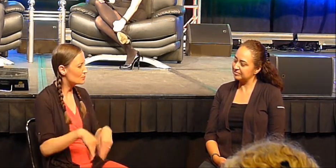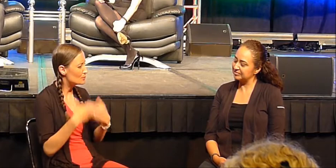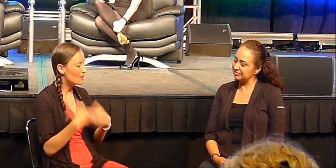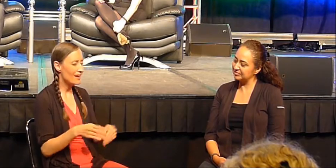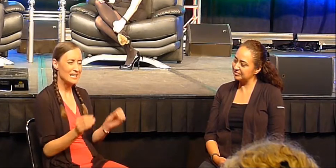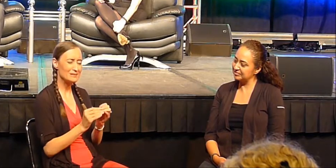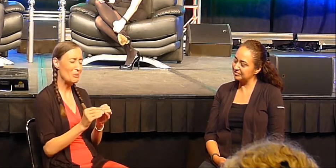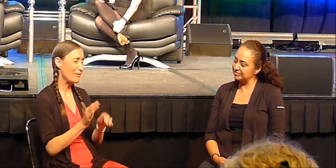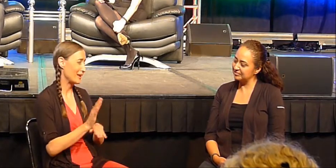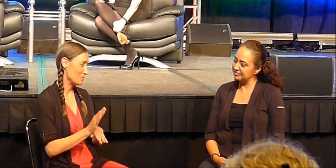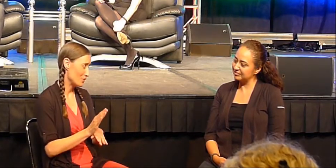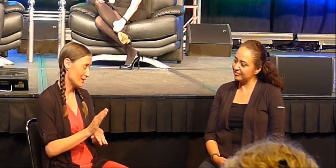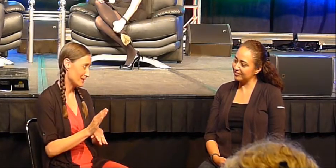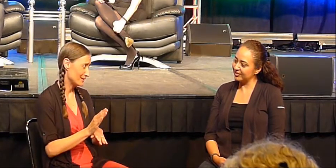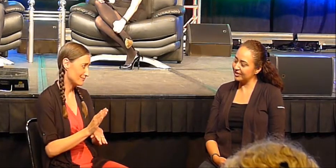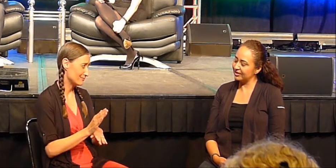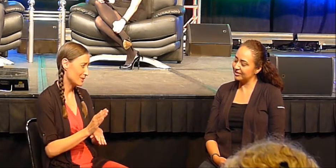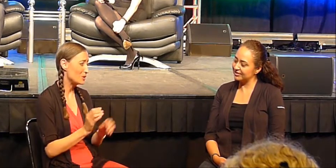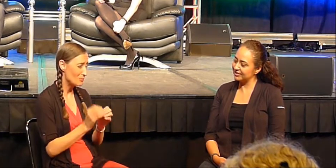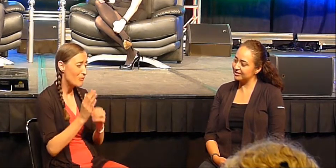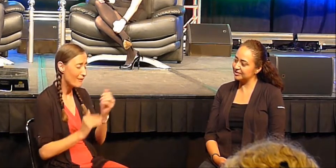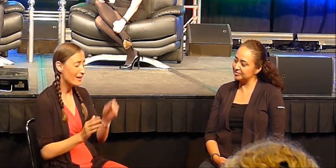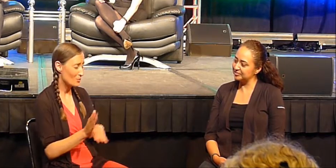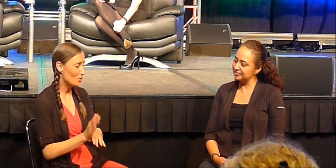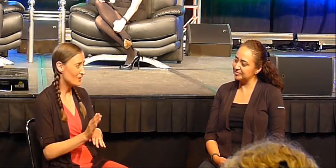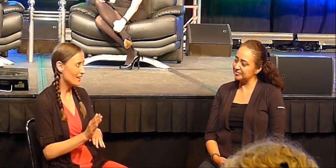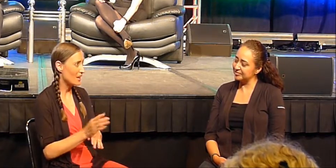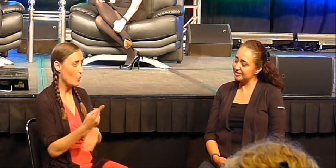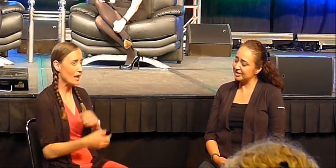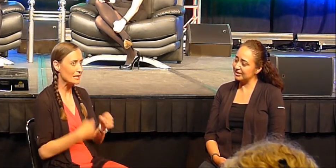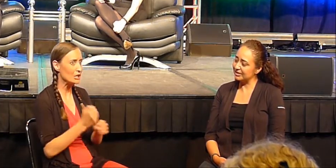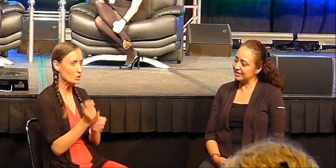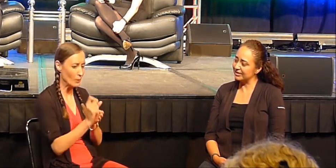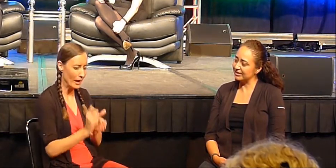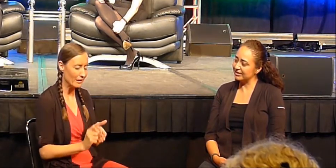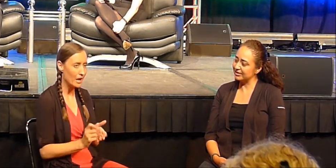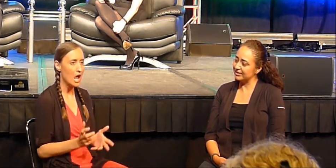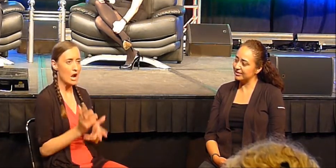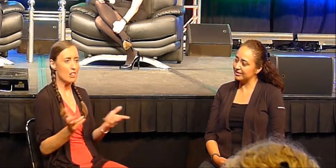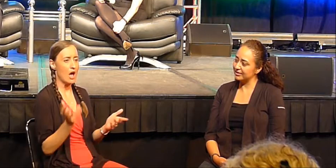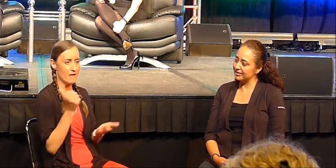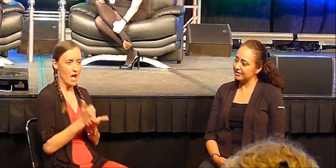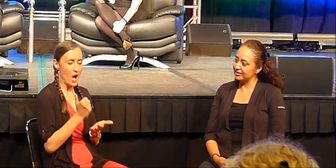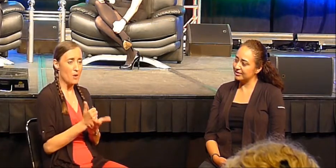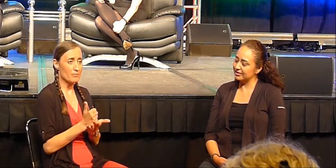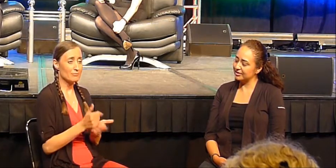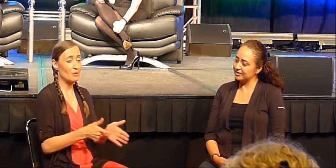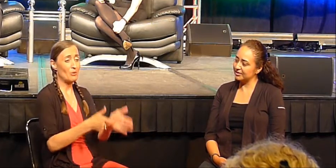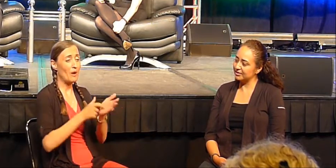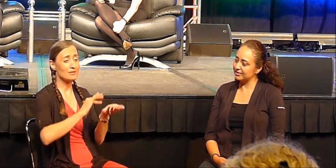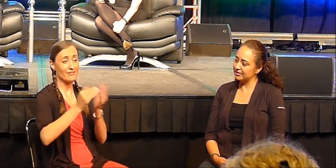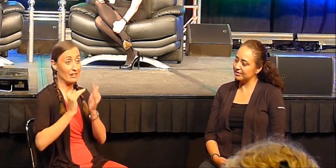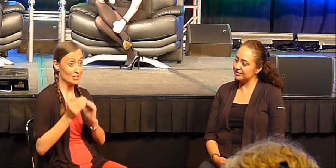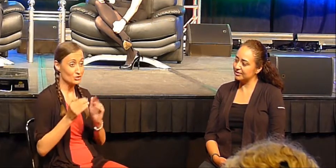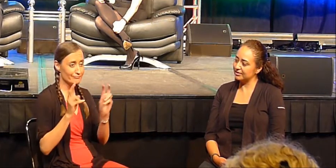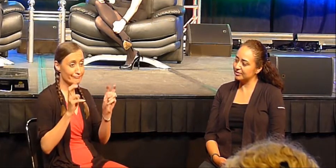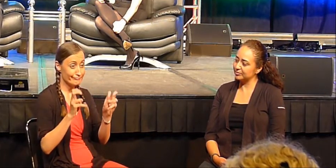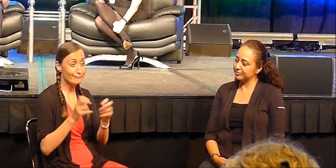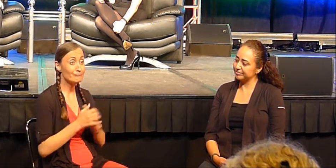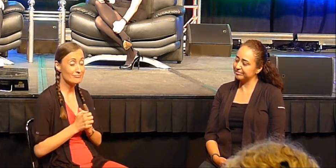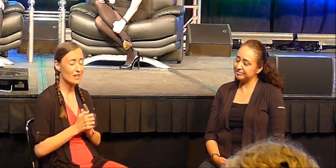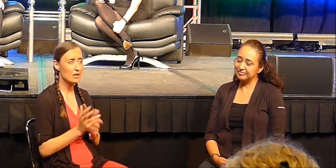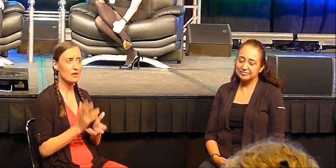like a movie. It took me almost a year to write. And I had a lot of help. It takes a village, really. There's all kinds of editors